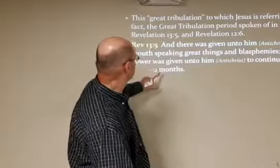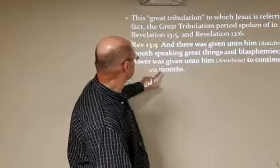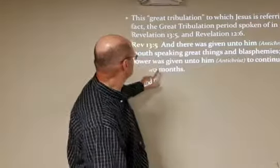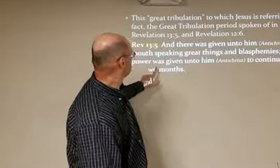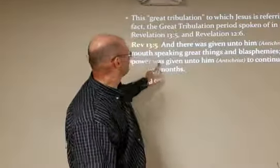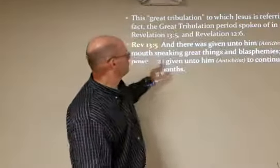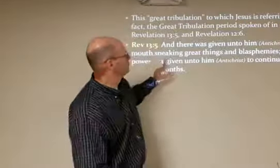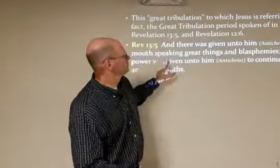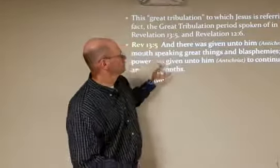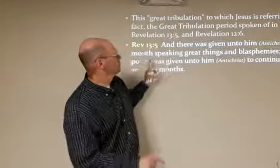6.